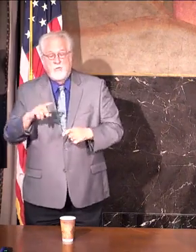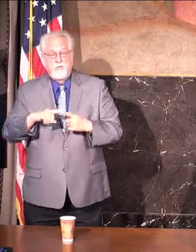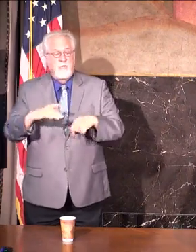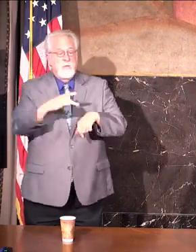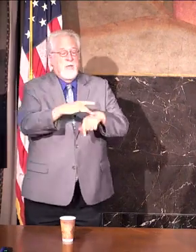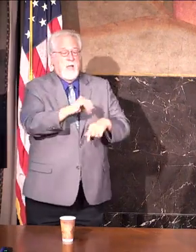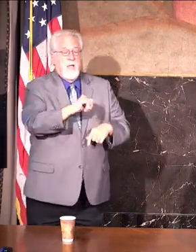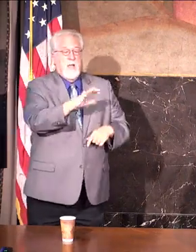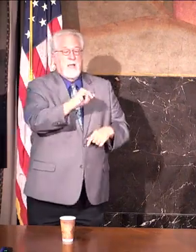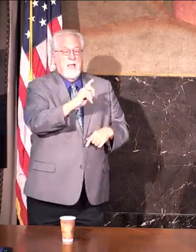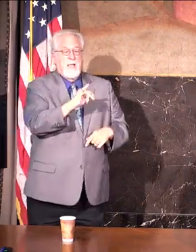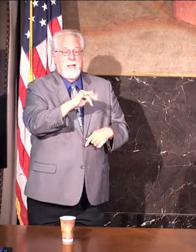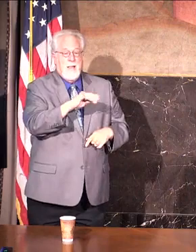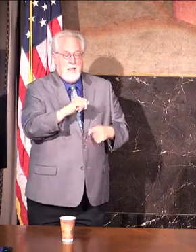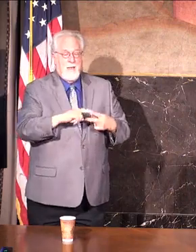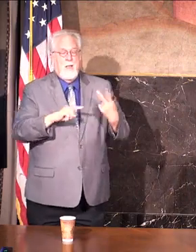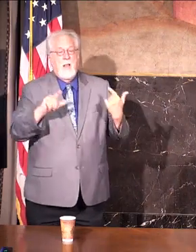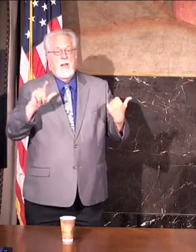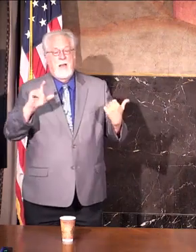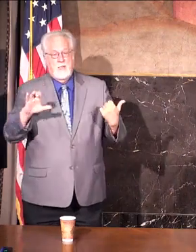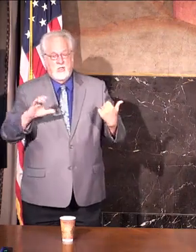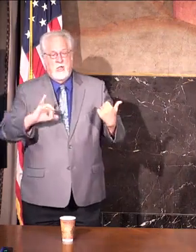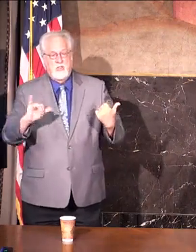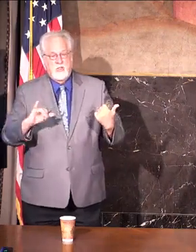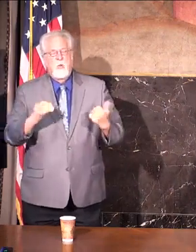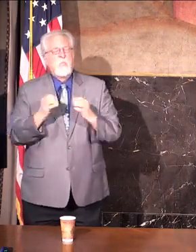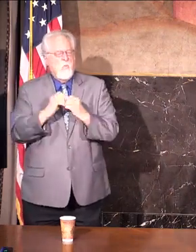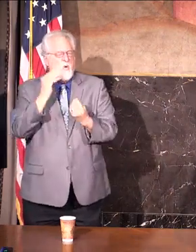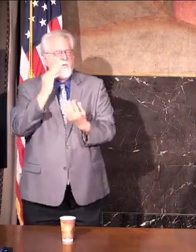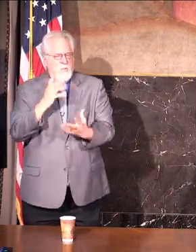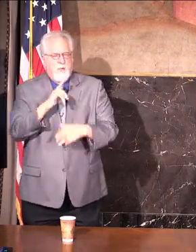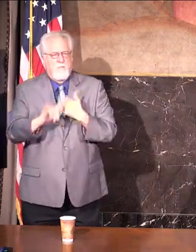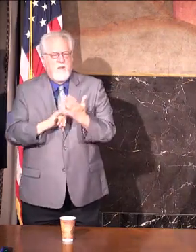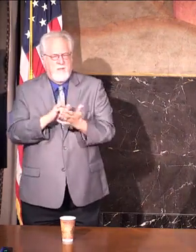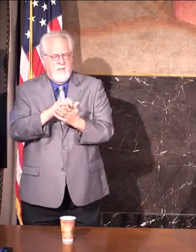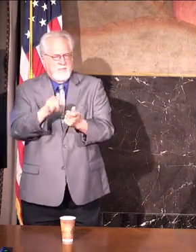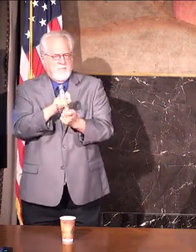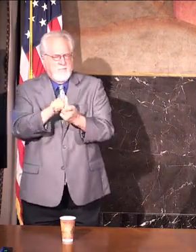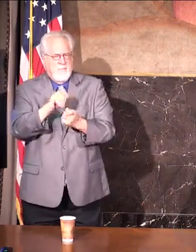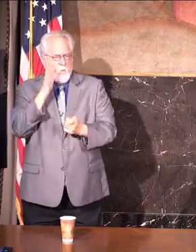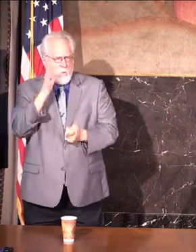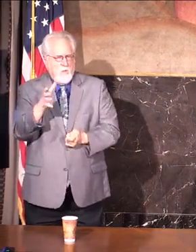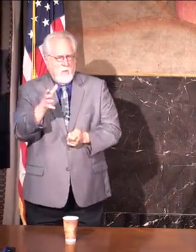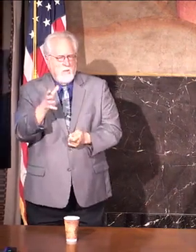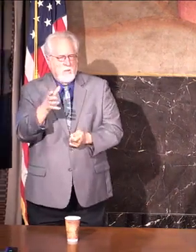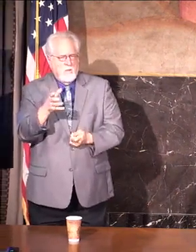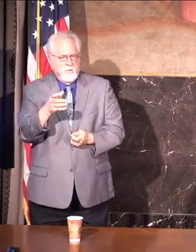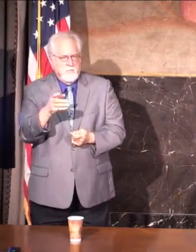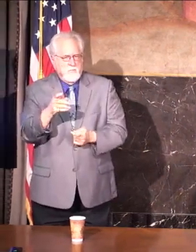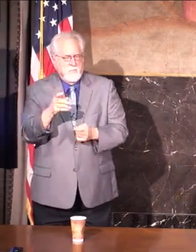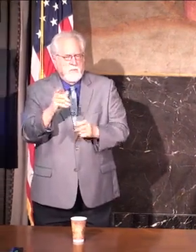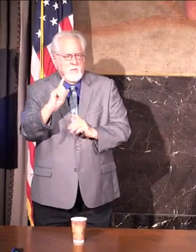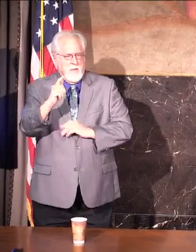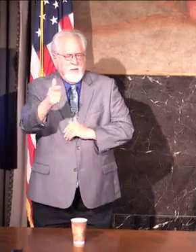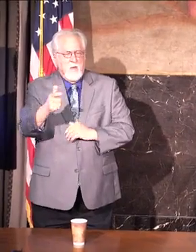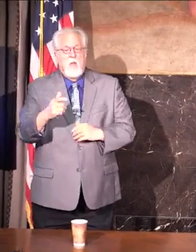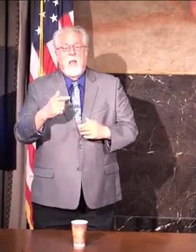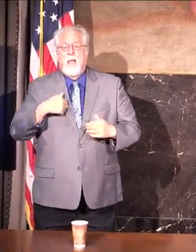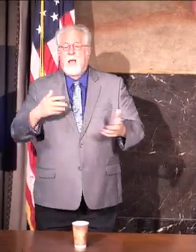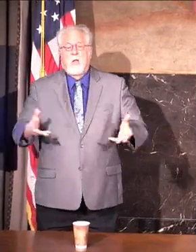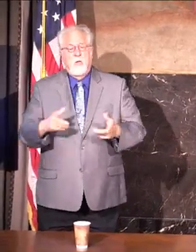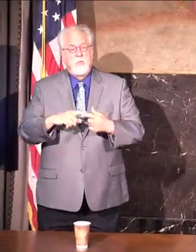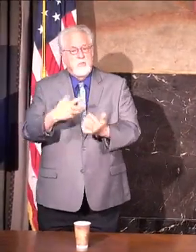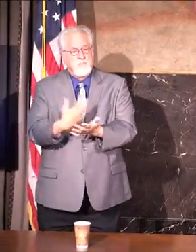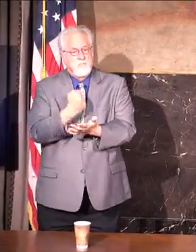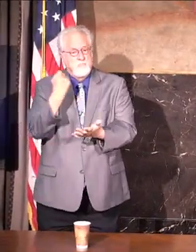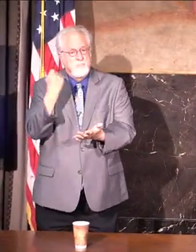Acadiana and Lake Charles areas as well. More information about those specific sites will be will be coming up. But I do want to encourage everyone to take